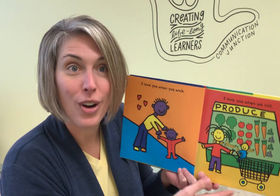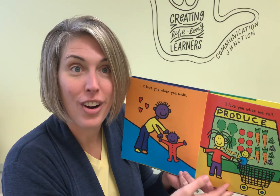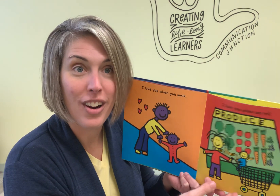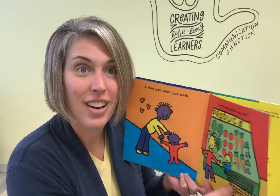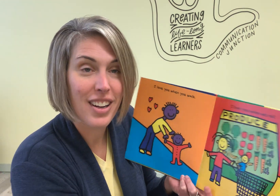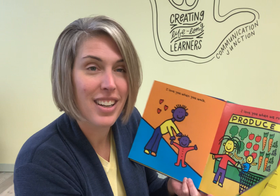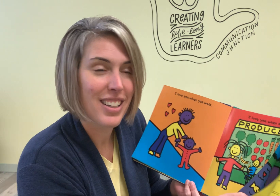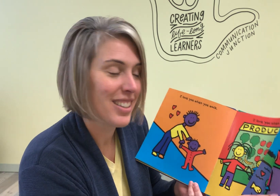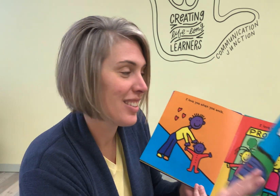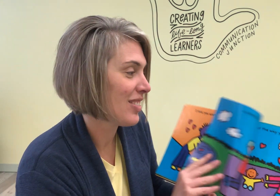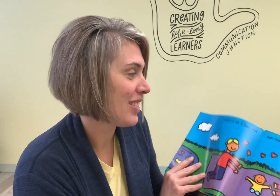store.